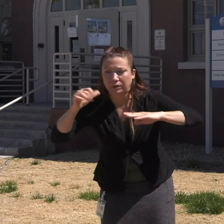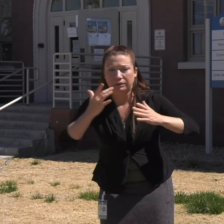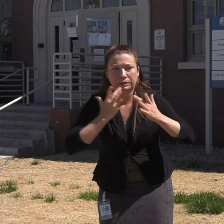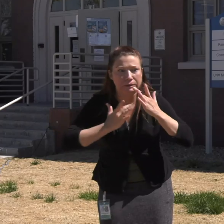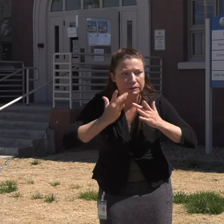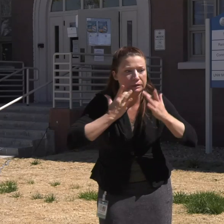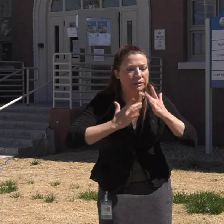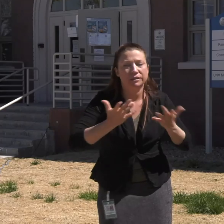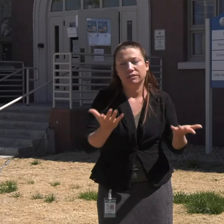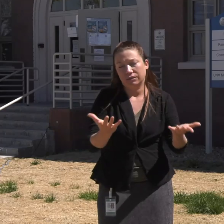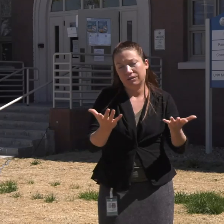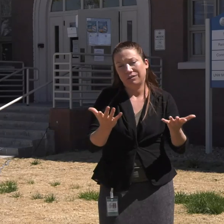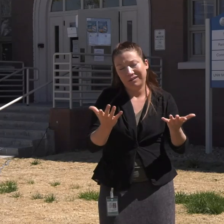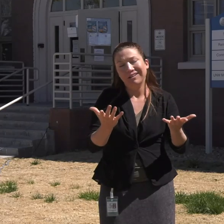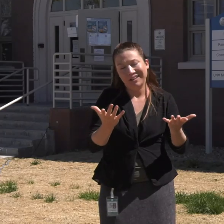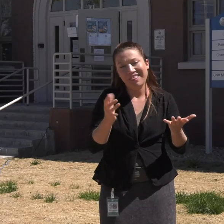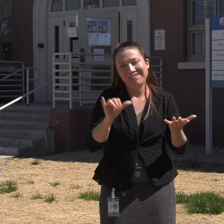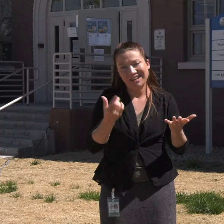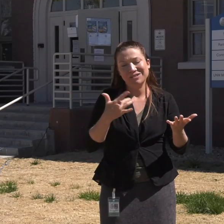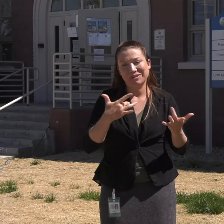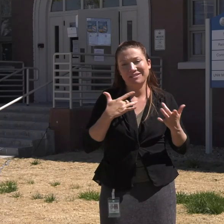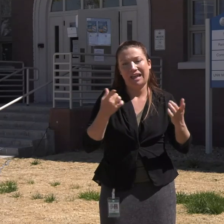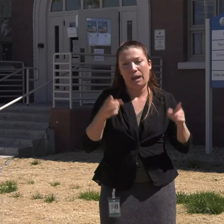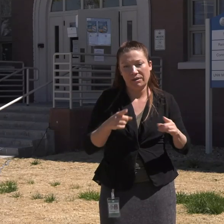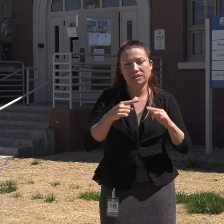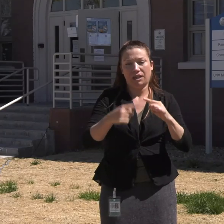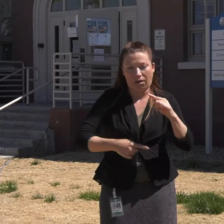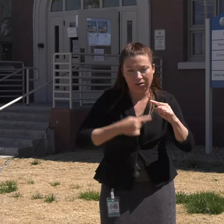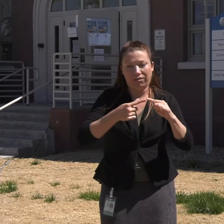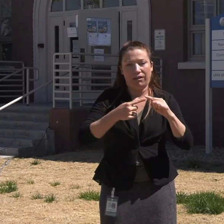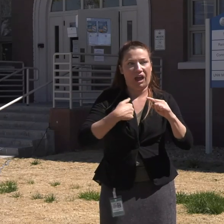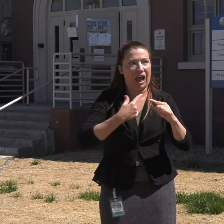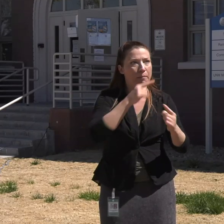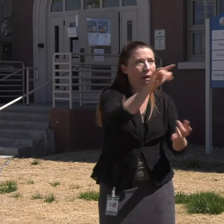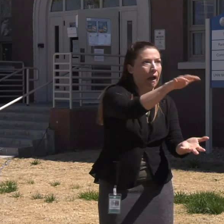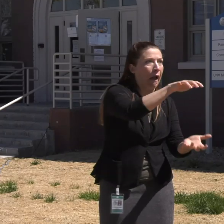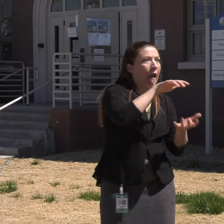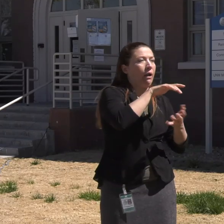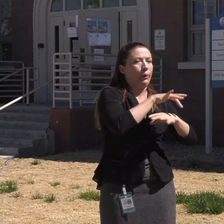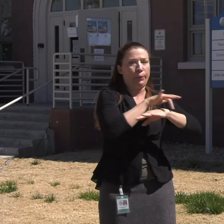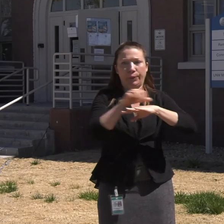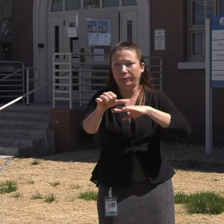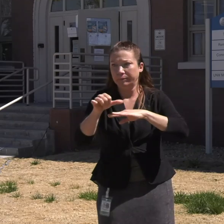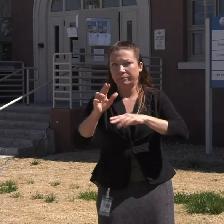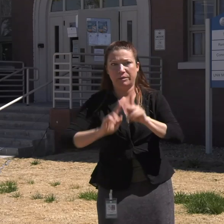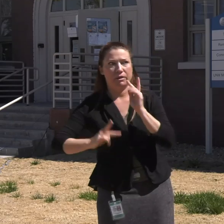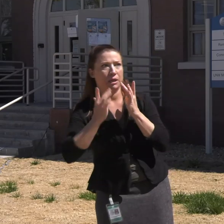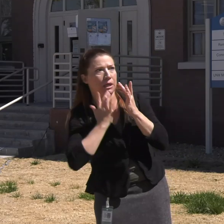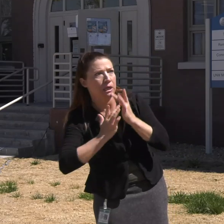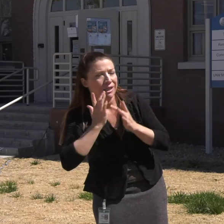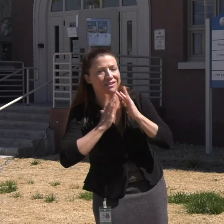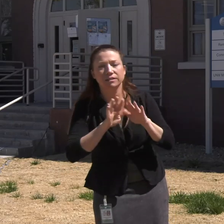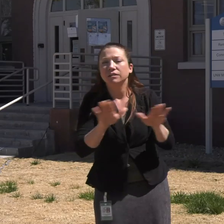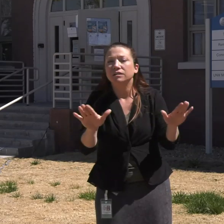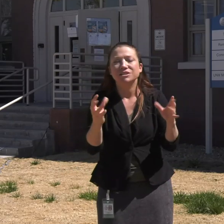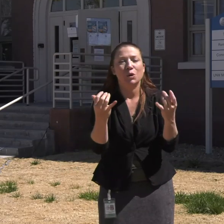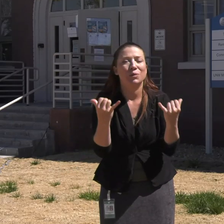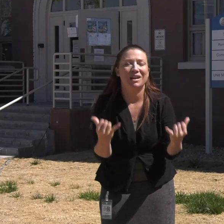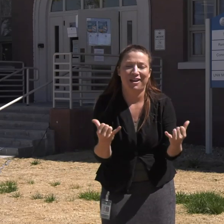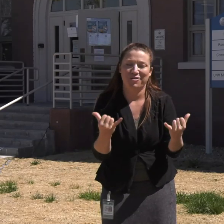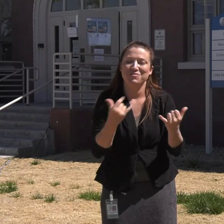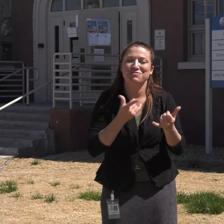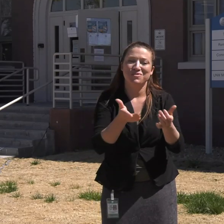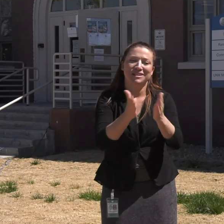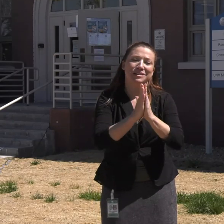this is a self-fulfilling prophecy that we need to stop. And we're going to work at it with the grocers level. And we're just asking everyone to